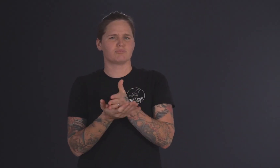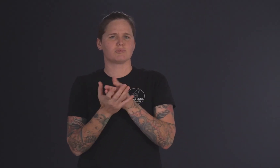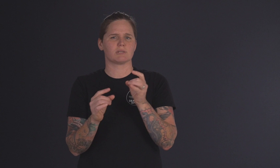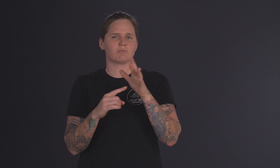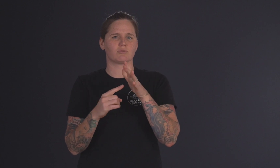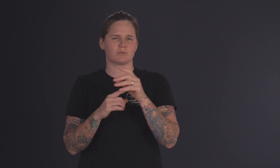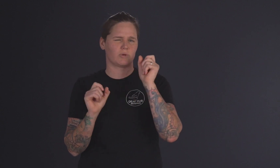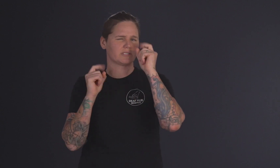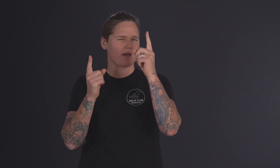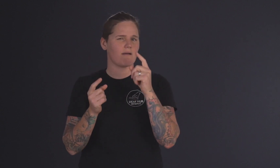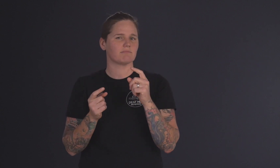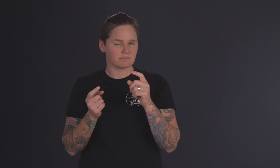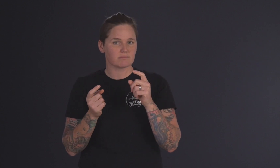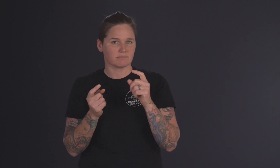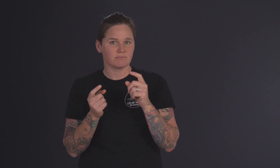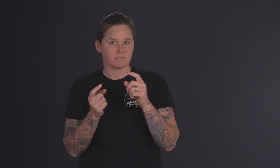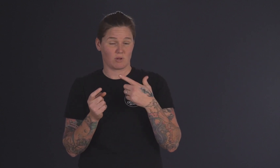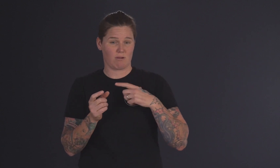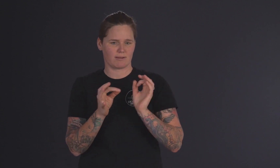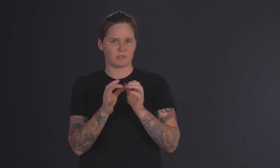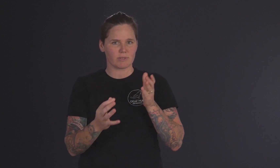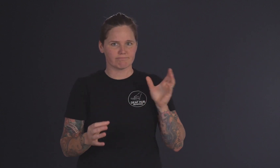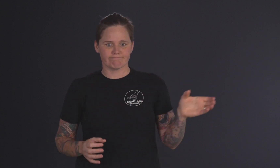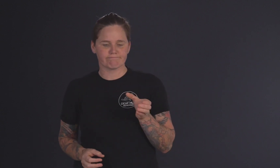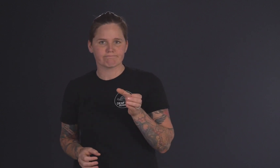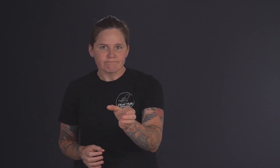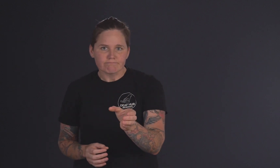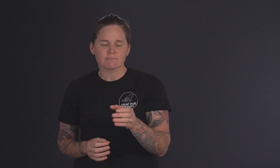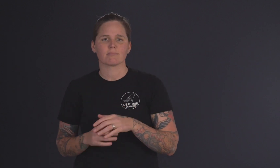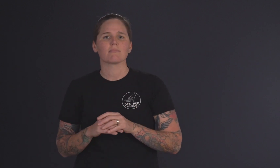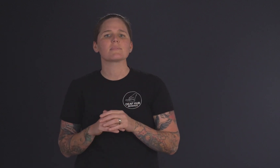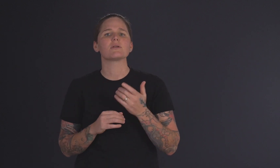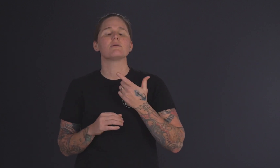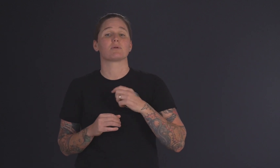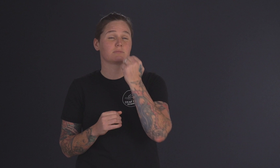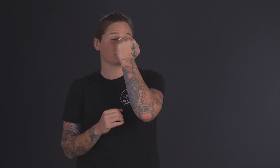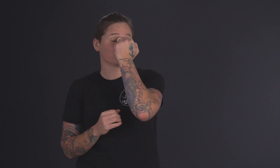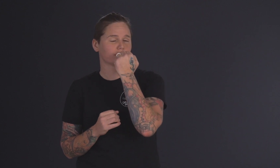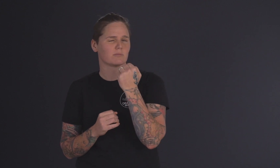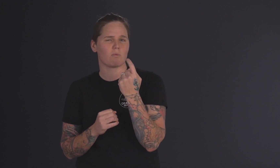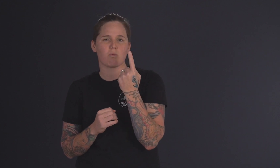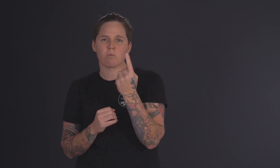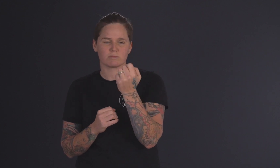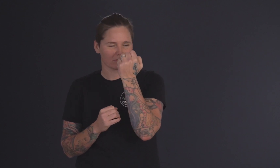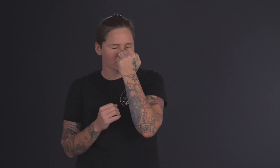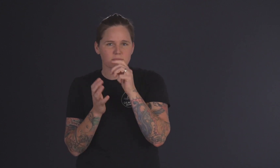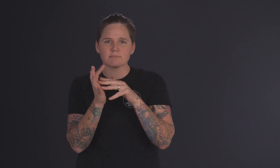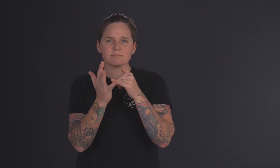It's critical that people understand that they have the right to access a qualified interpreter when they visit a hospital, as even